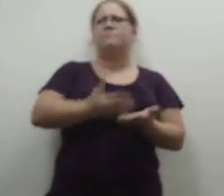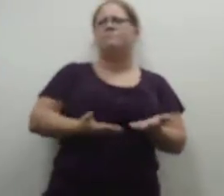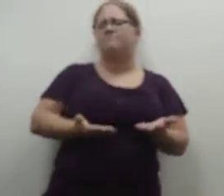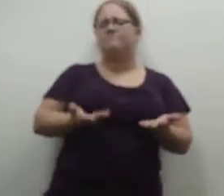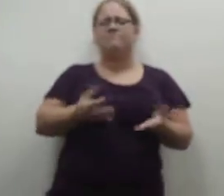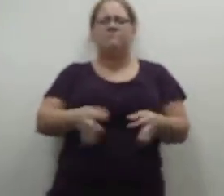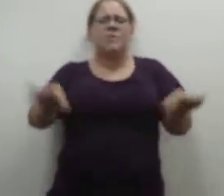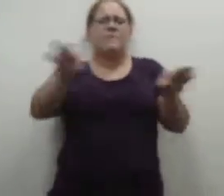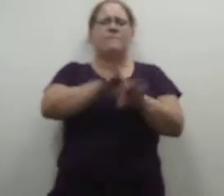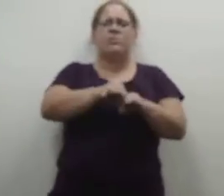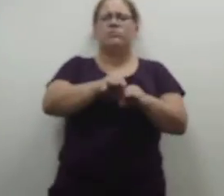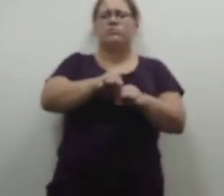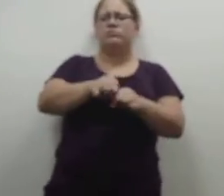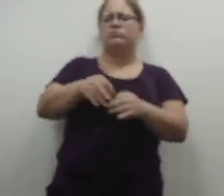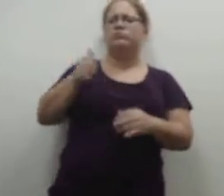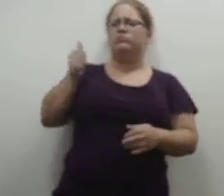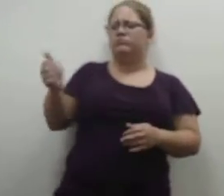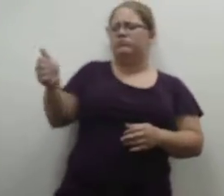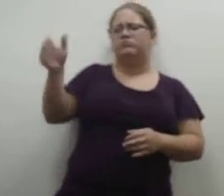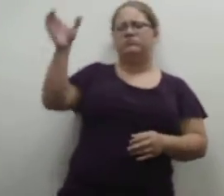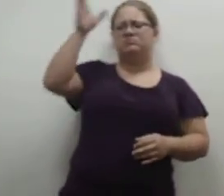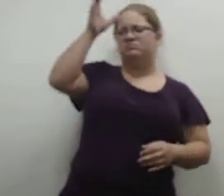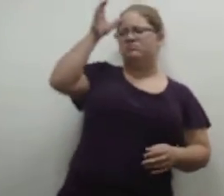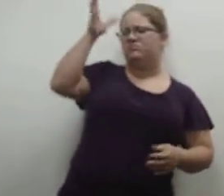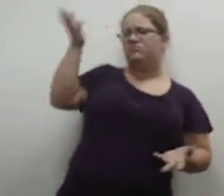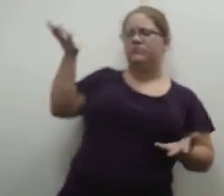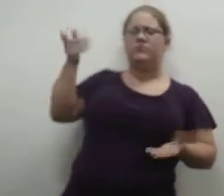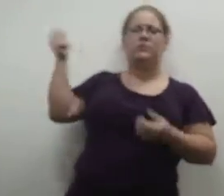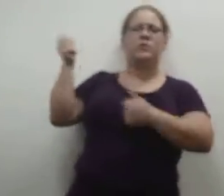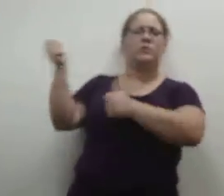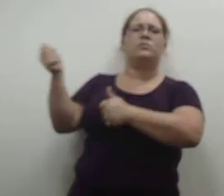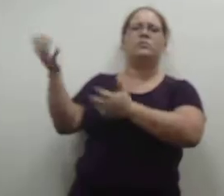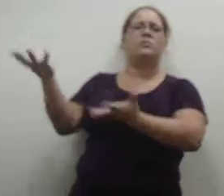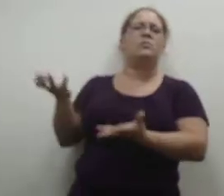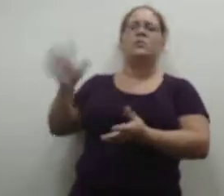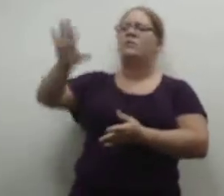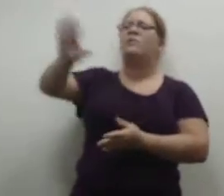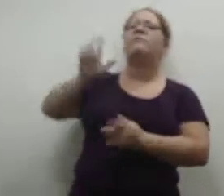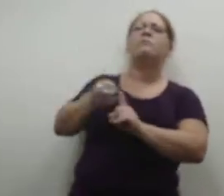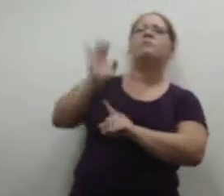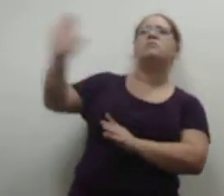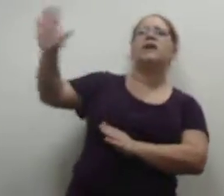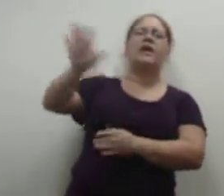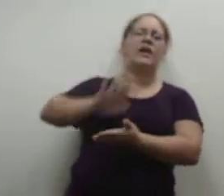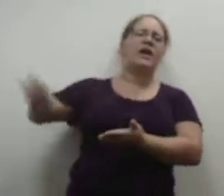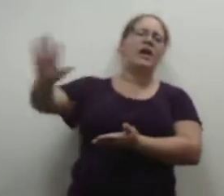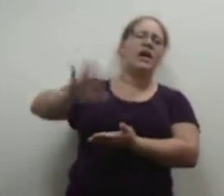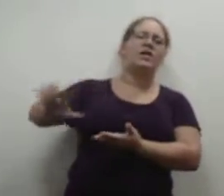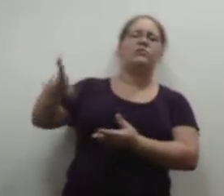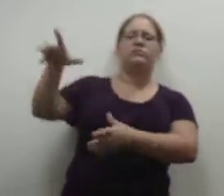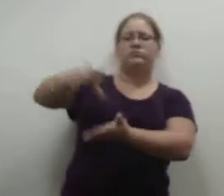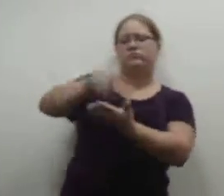that they determine on their own from their area. It could be, one time I had a gentleman talk